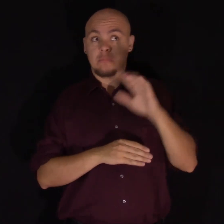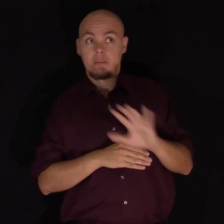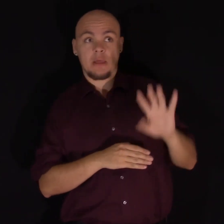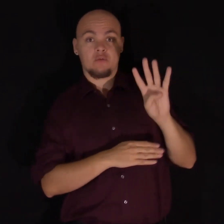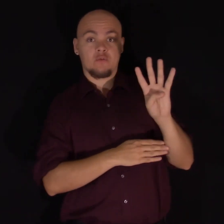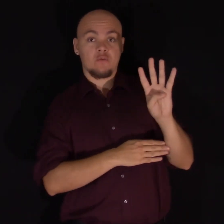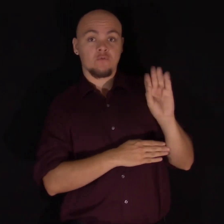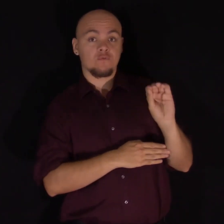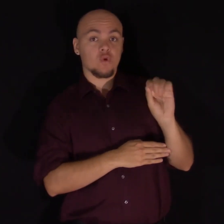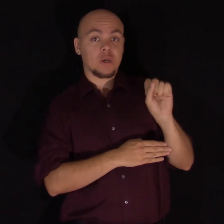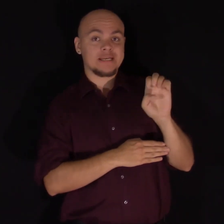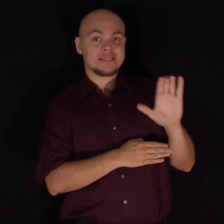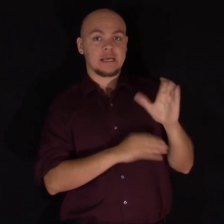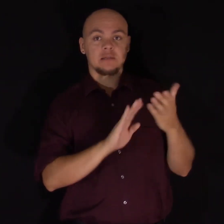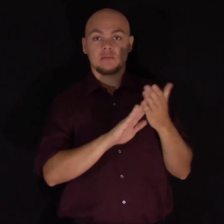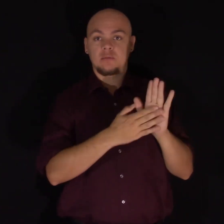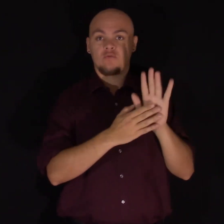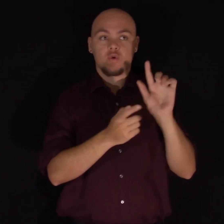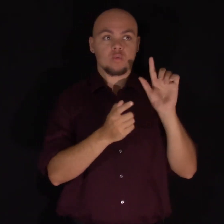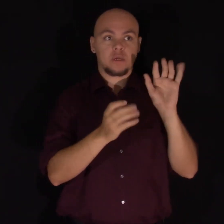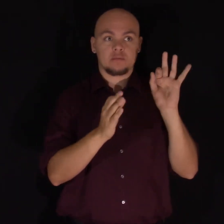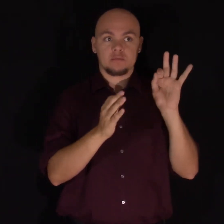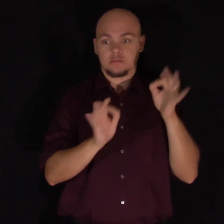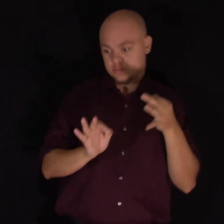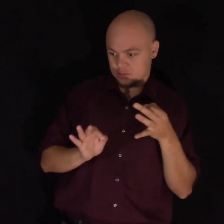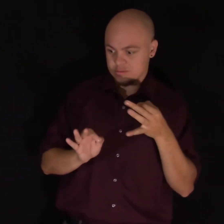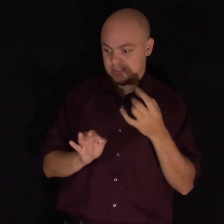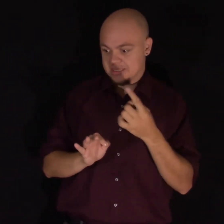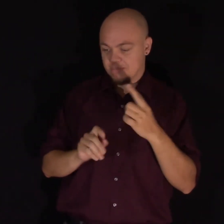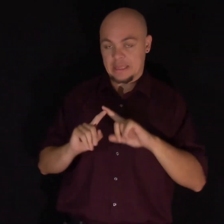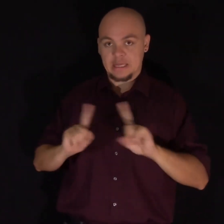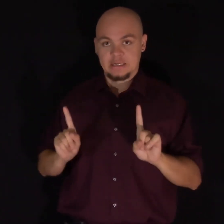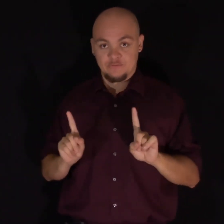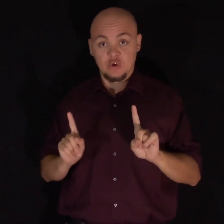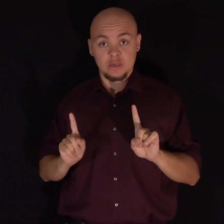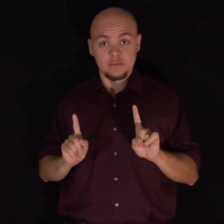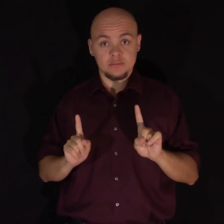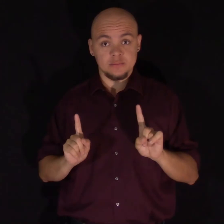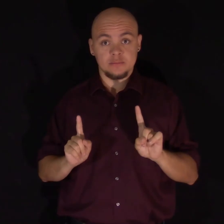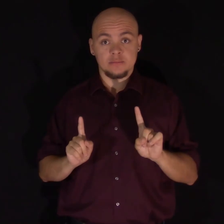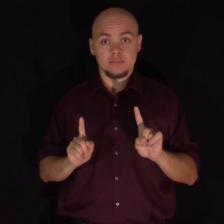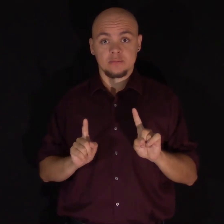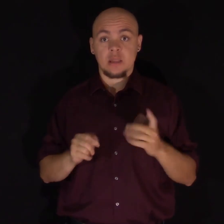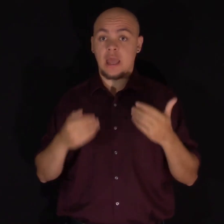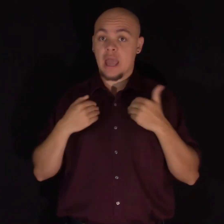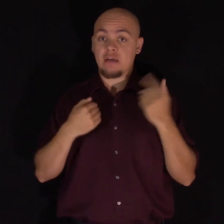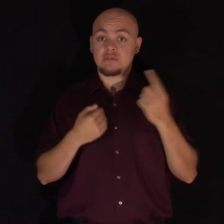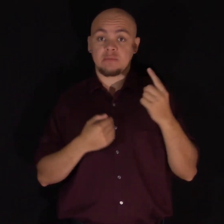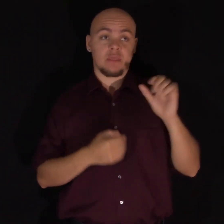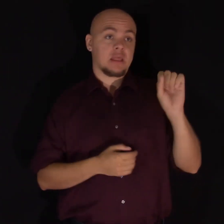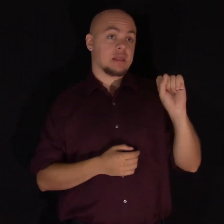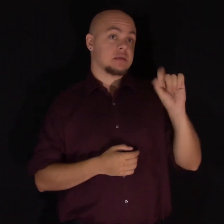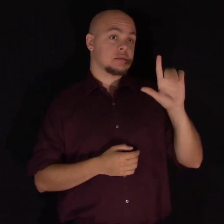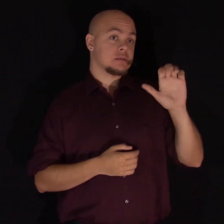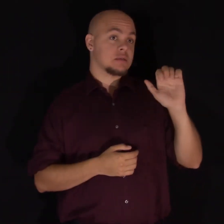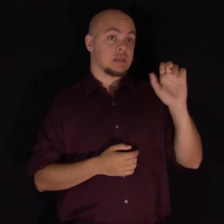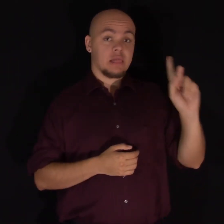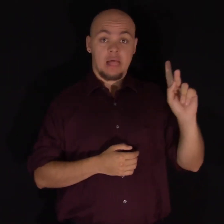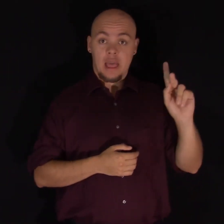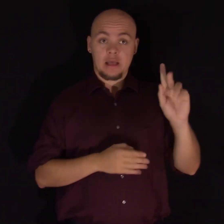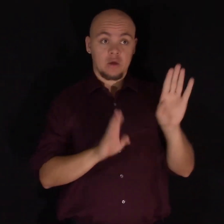seconds before we switch to doing something else. And when we have things like Slack open as we're doing some